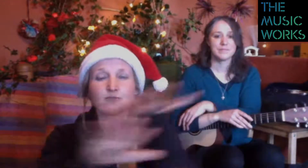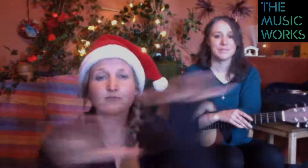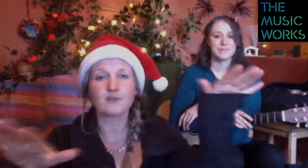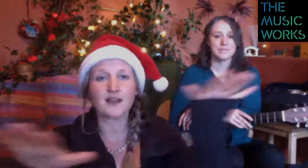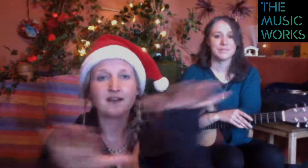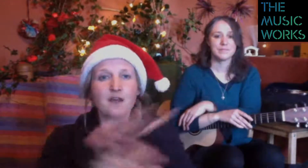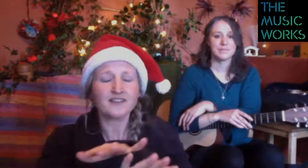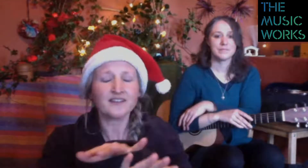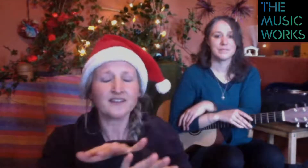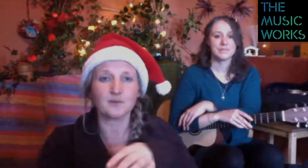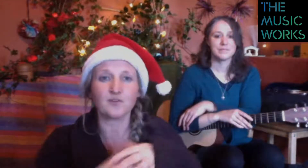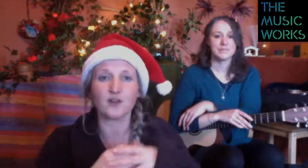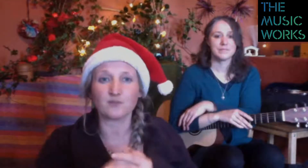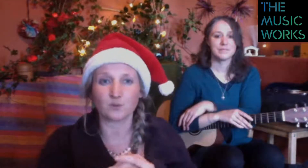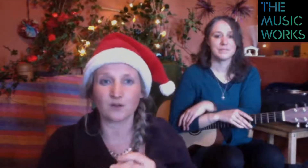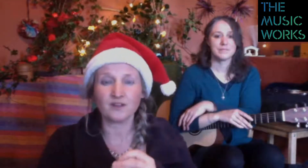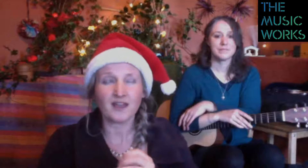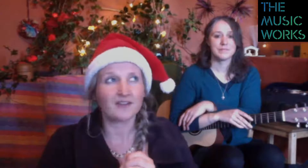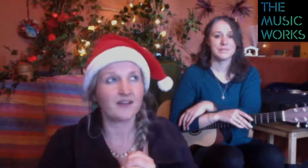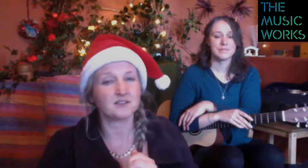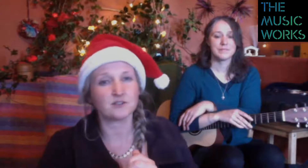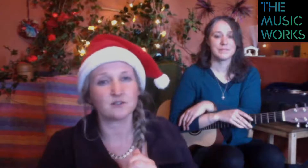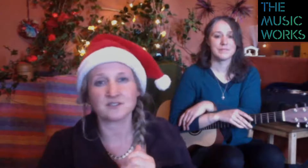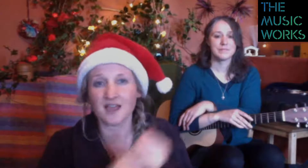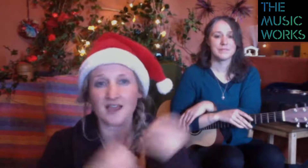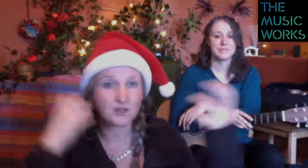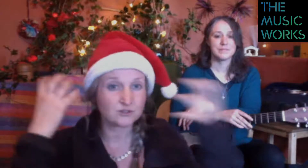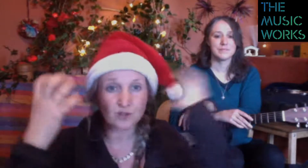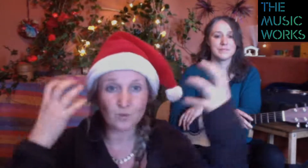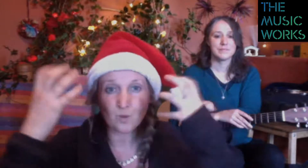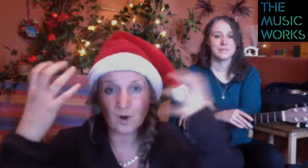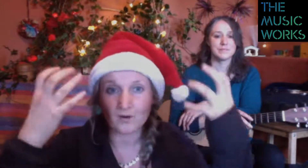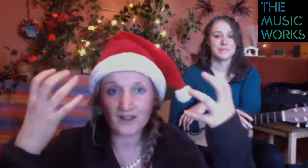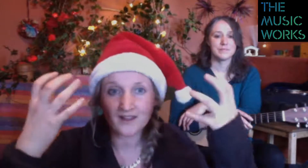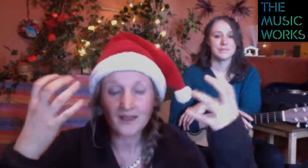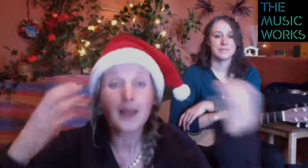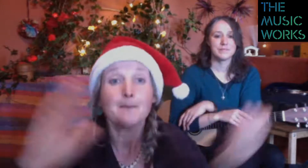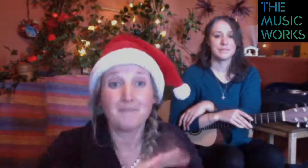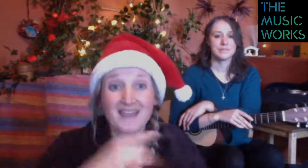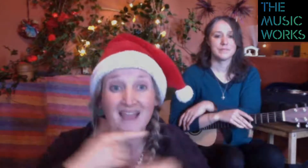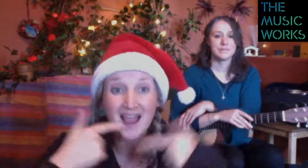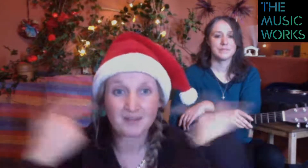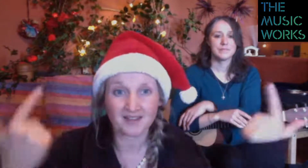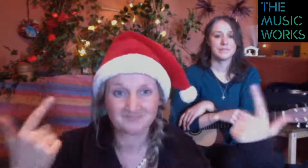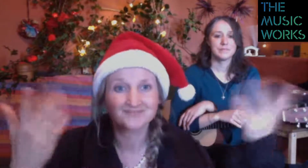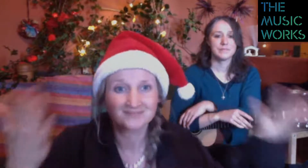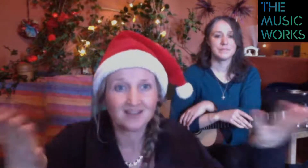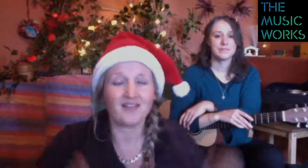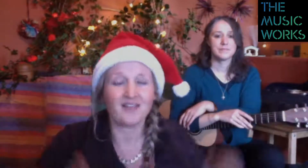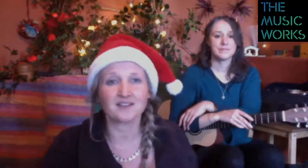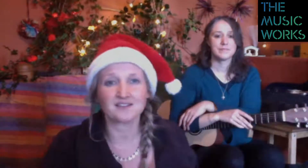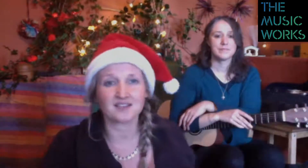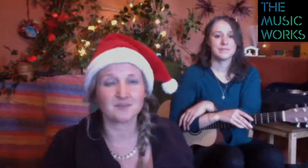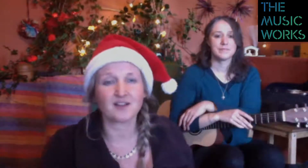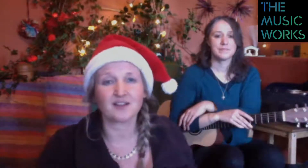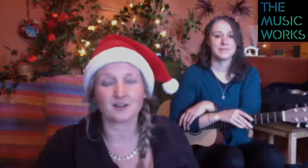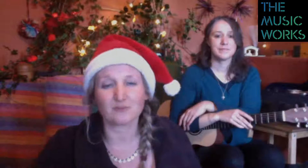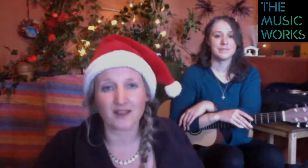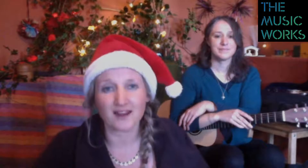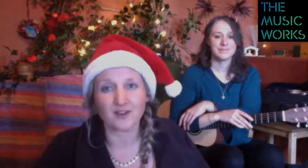really nicely with another one. And that is a song that's saying, don't worry, be happy. And that seems like a really good